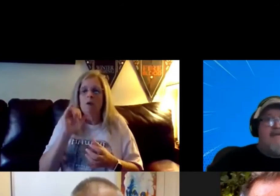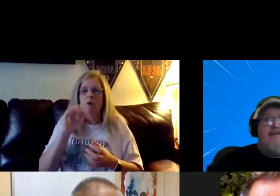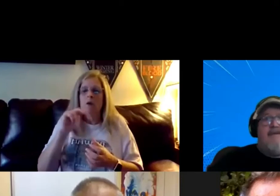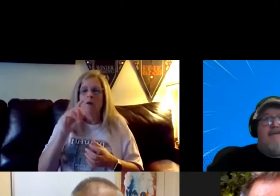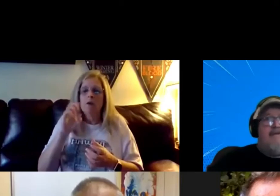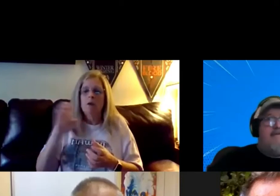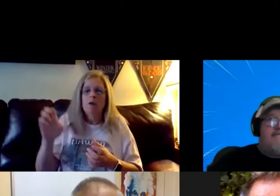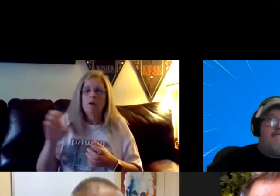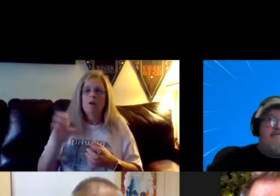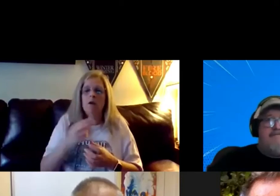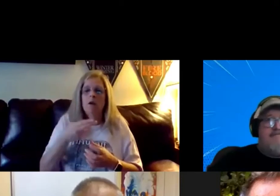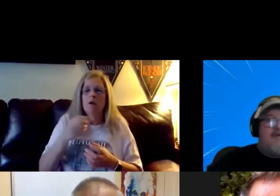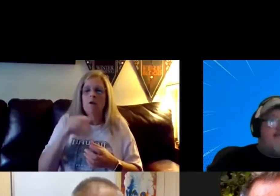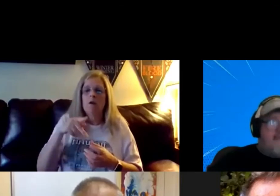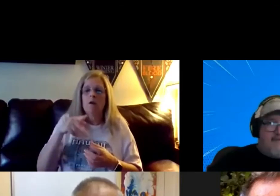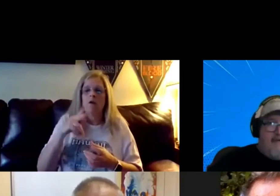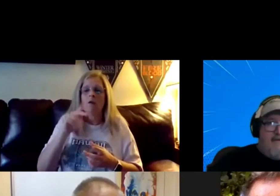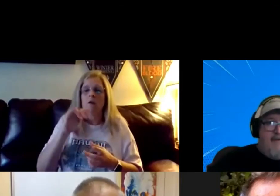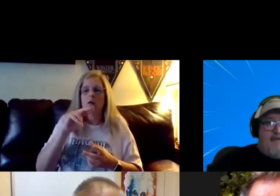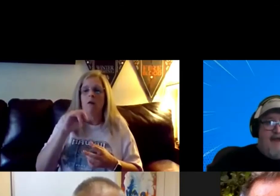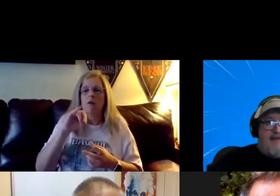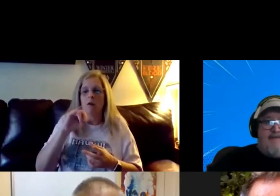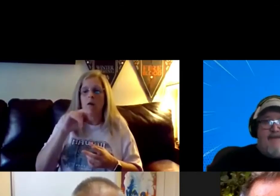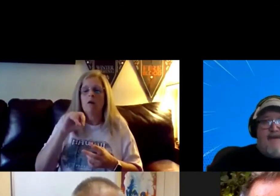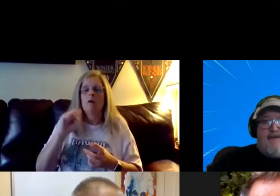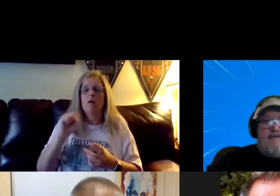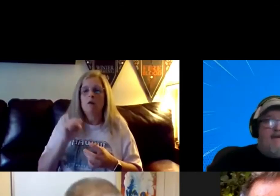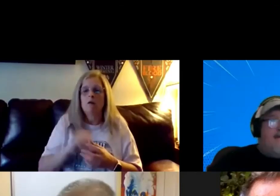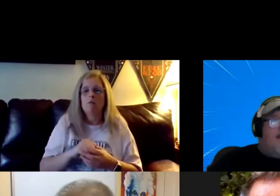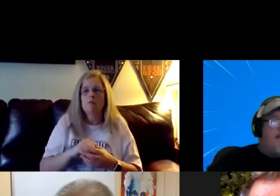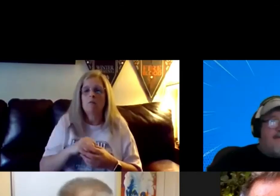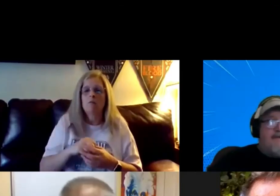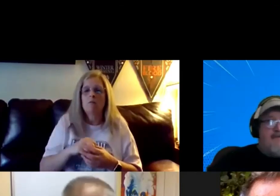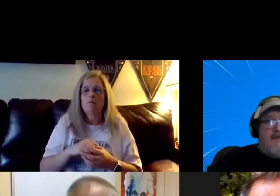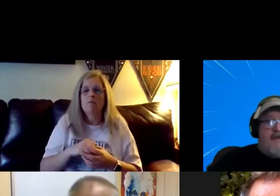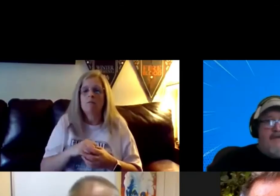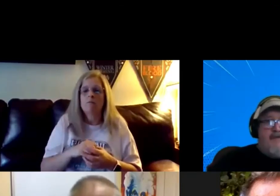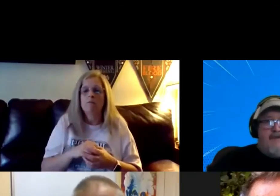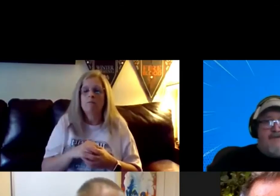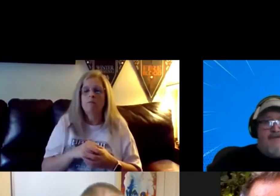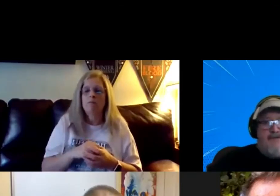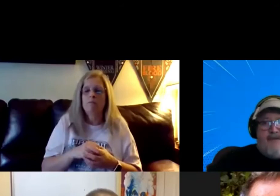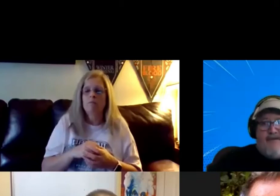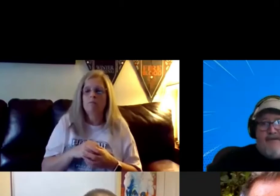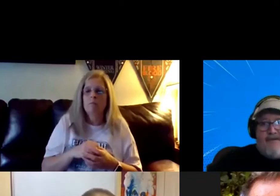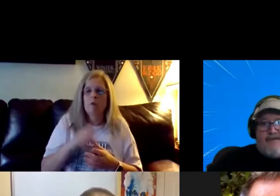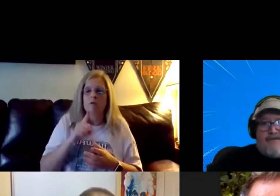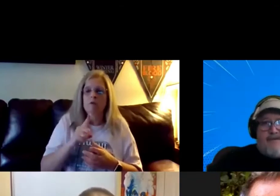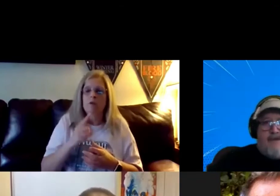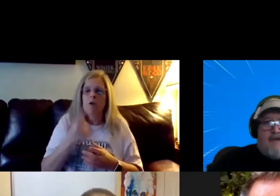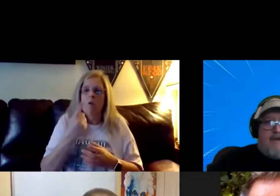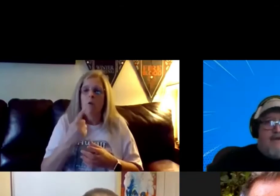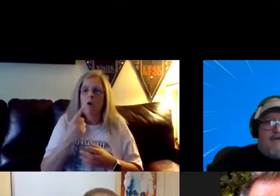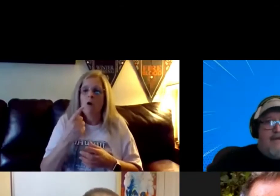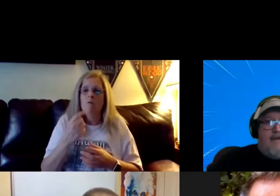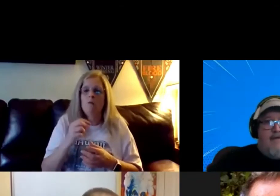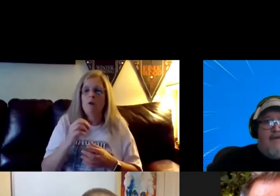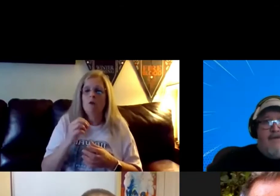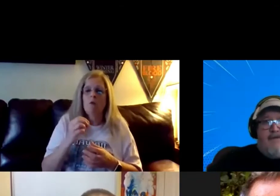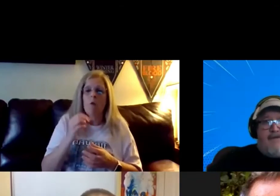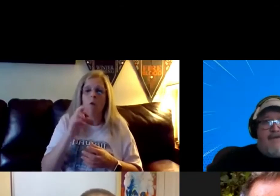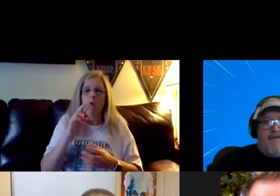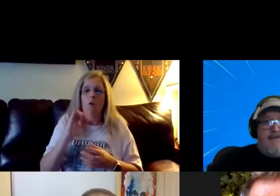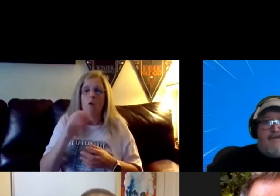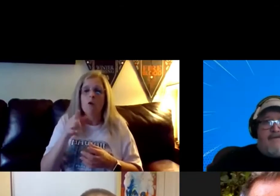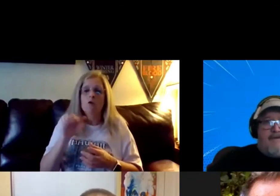is the poster child of Onpassive. She's one of the original founders, one of